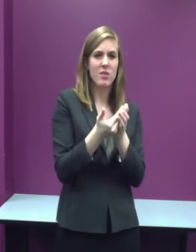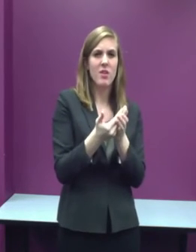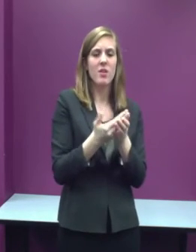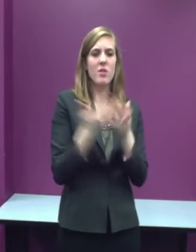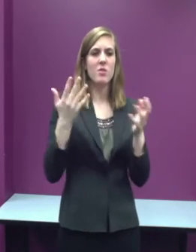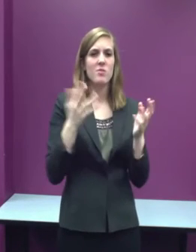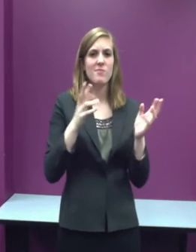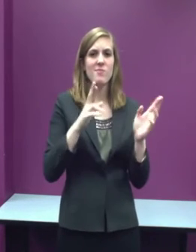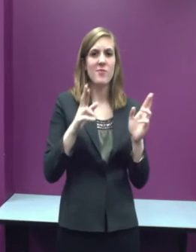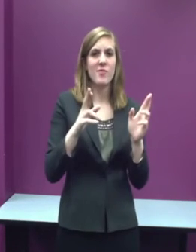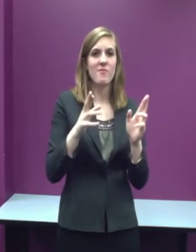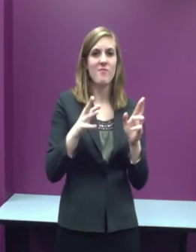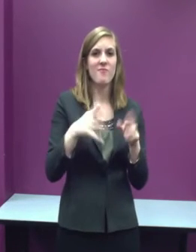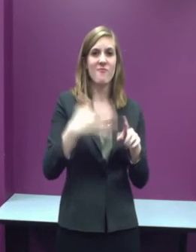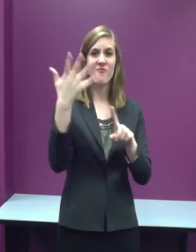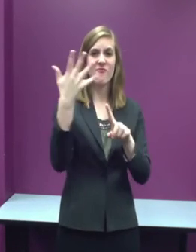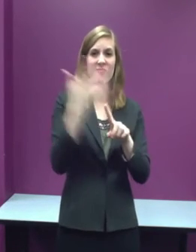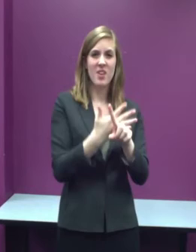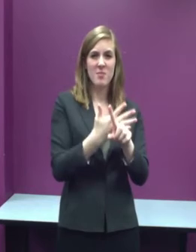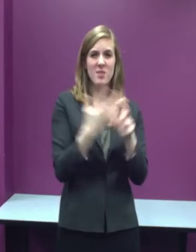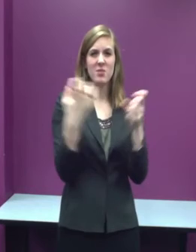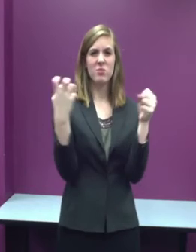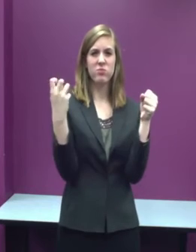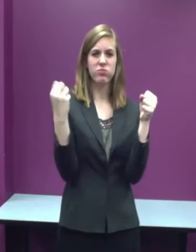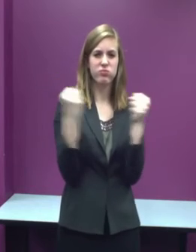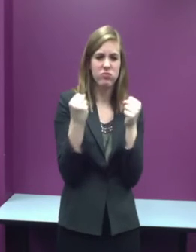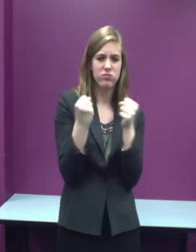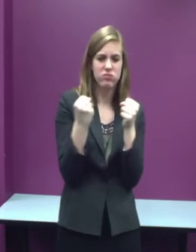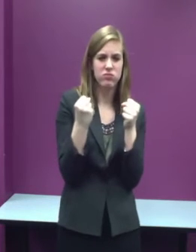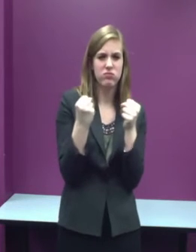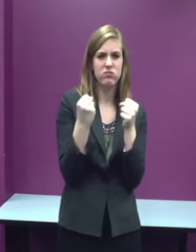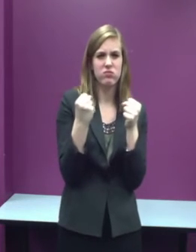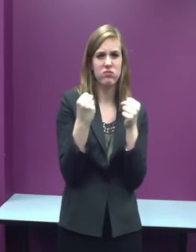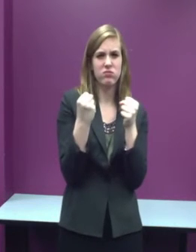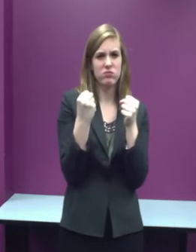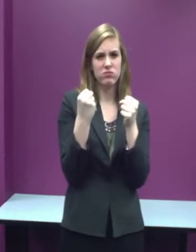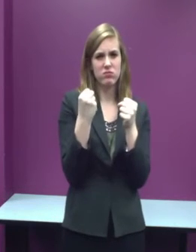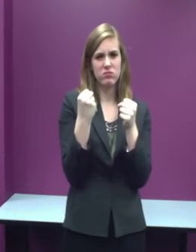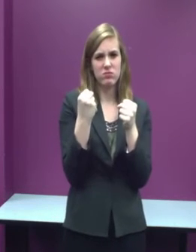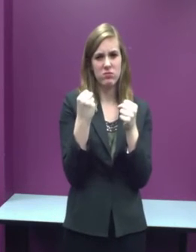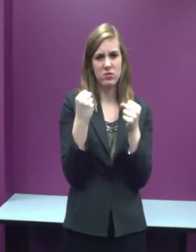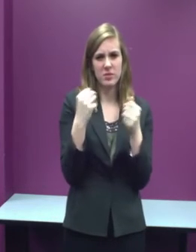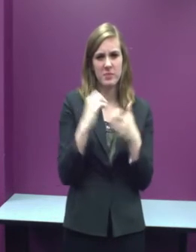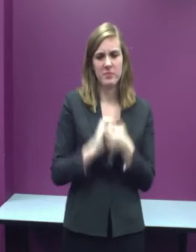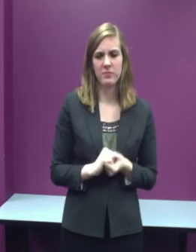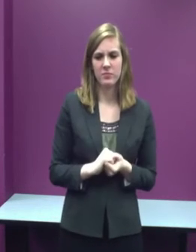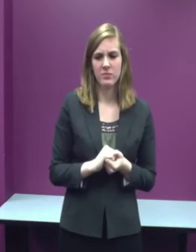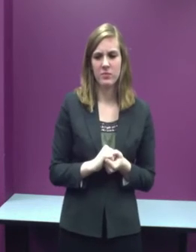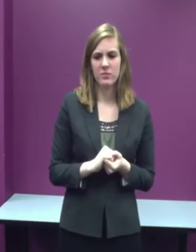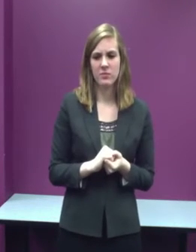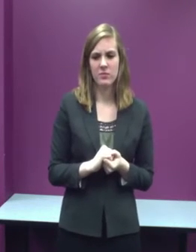The thermometer stood at 45 degrees below zero. Snowed all day. Ice ran thick, air